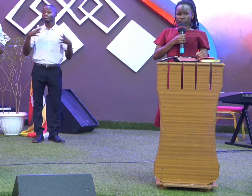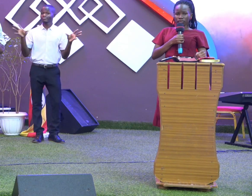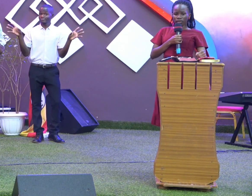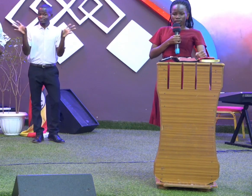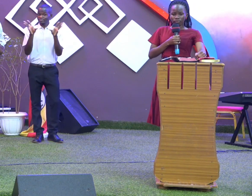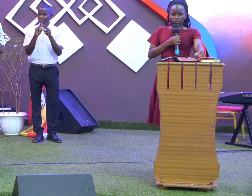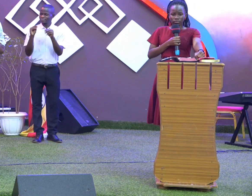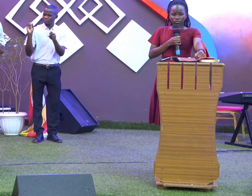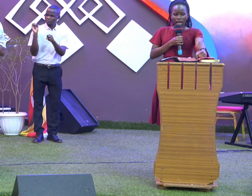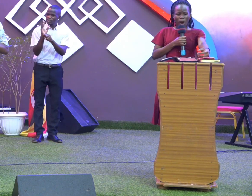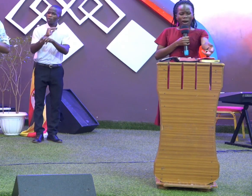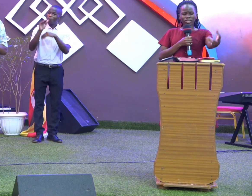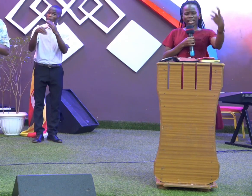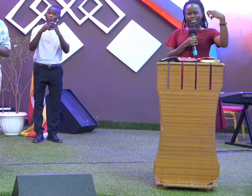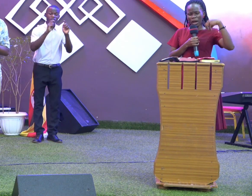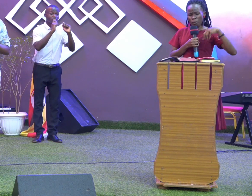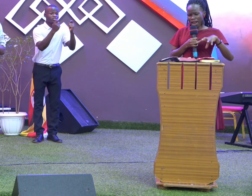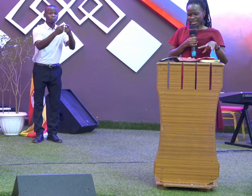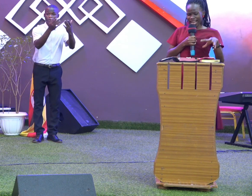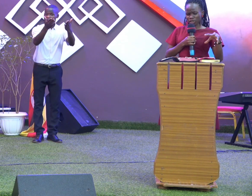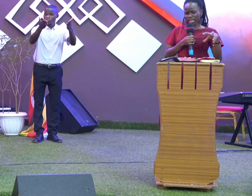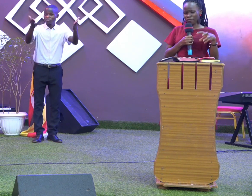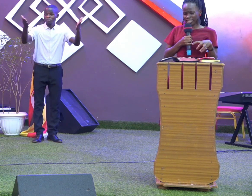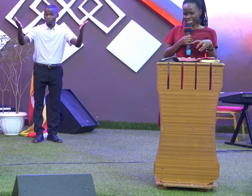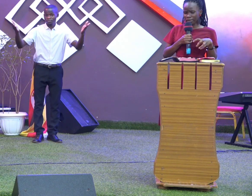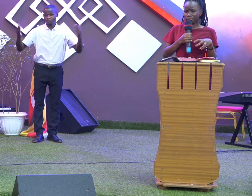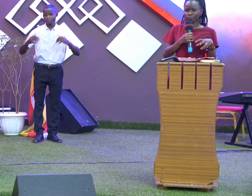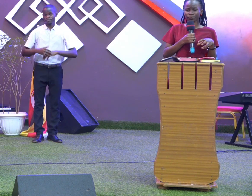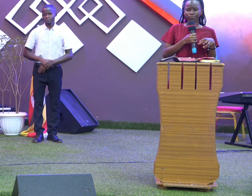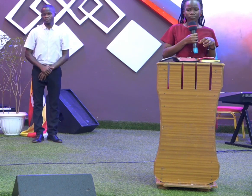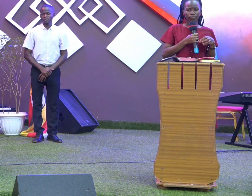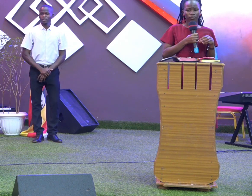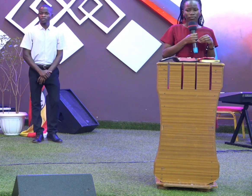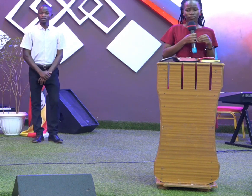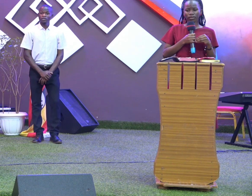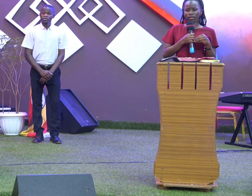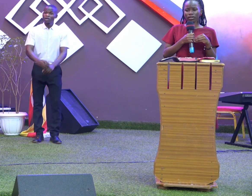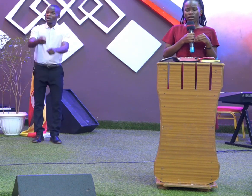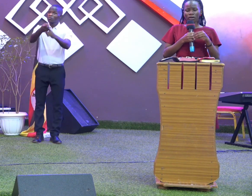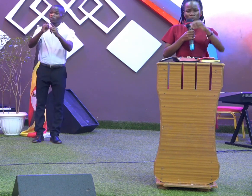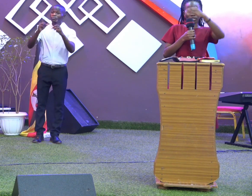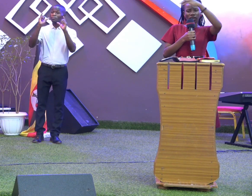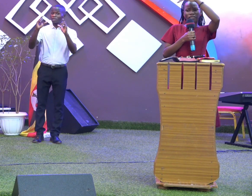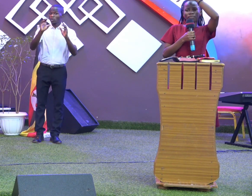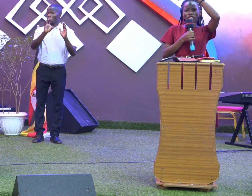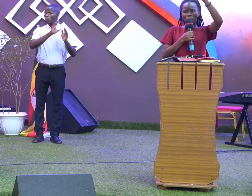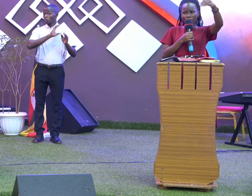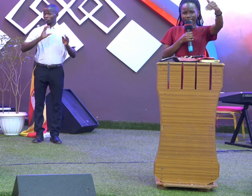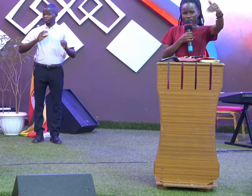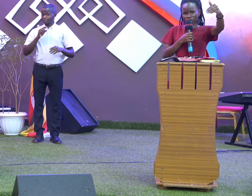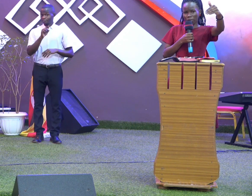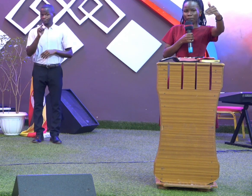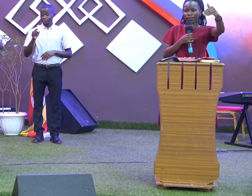nga nkubiriza buli timu yonna. I want to end up urging every team. Okuvira ddala ku lukiiko lwa waggulu. Also from the